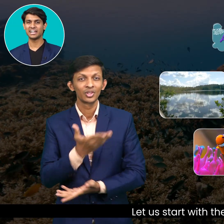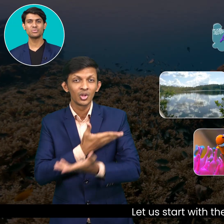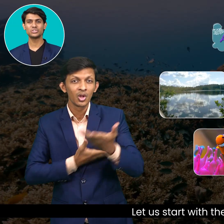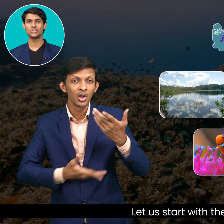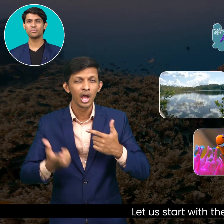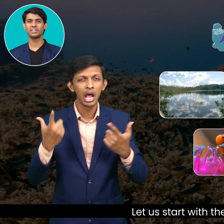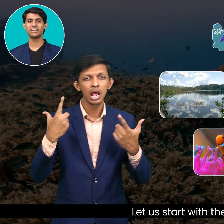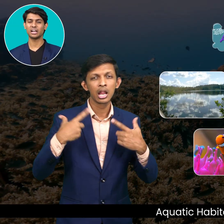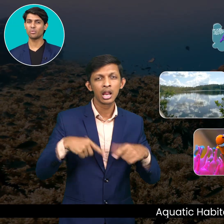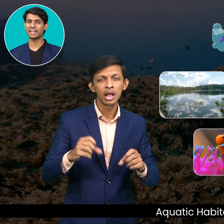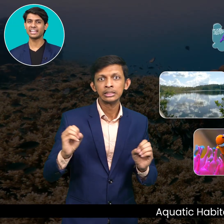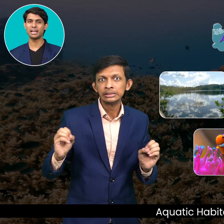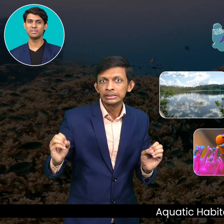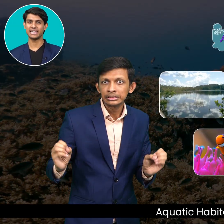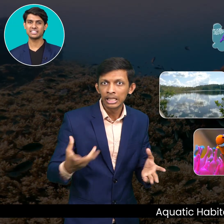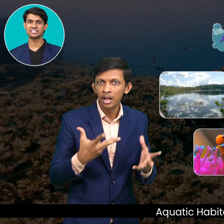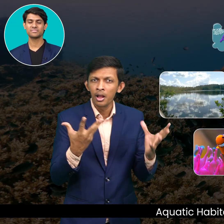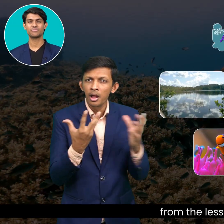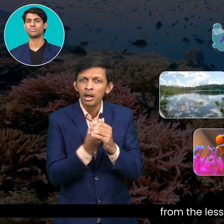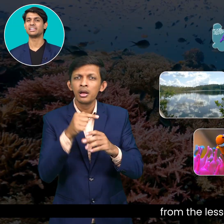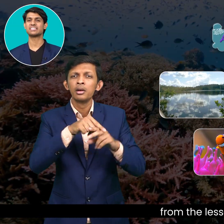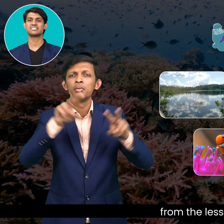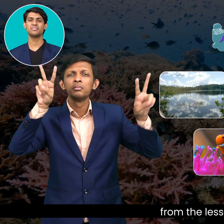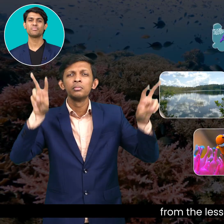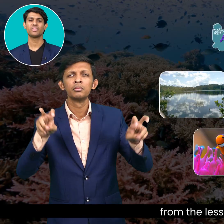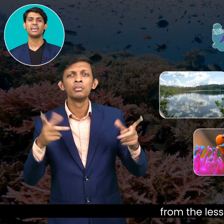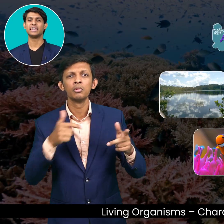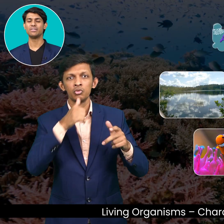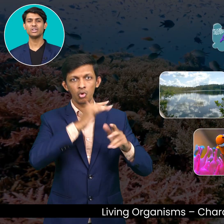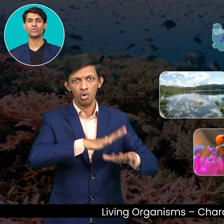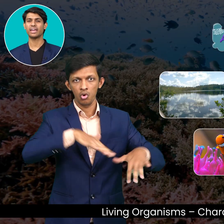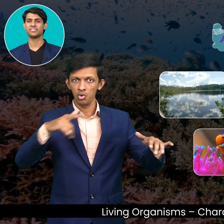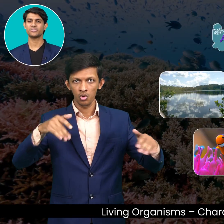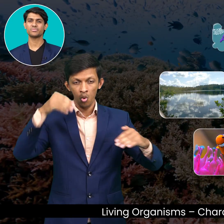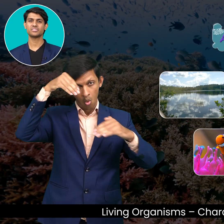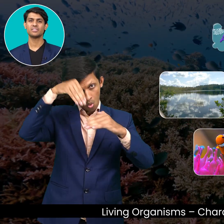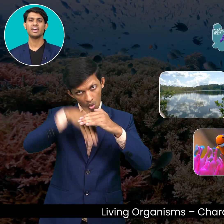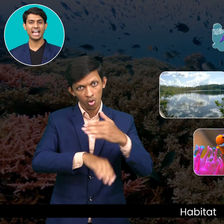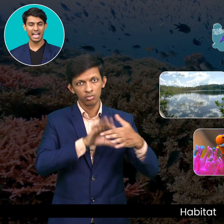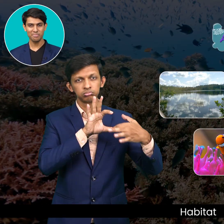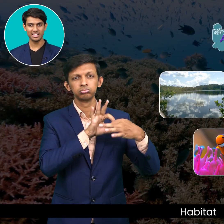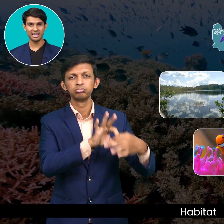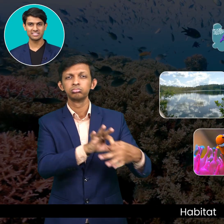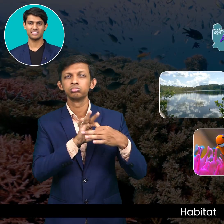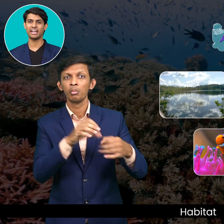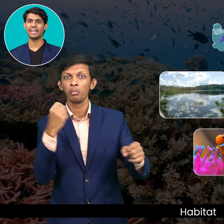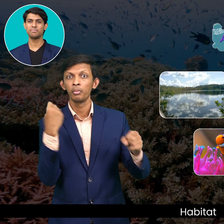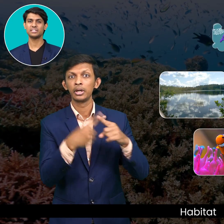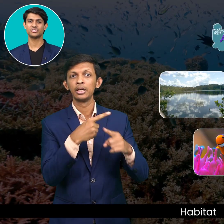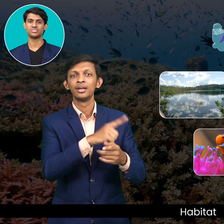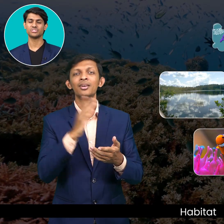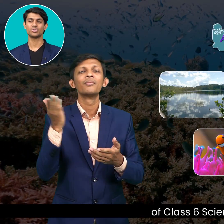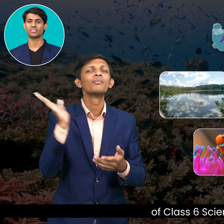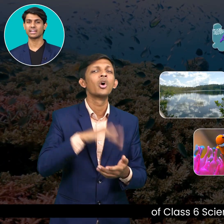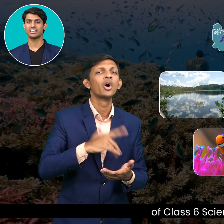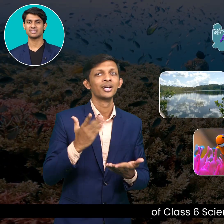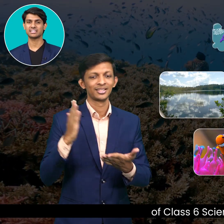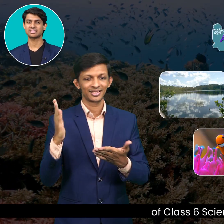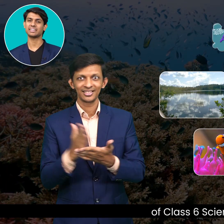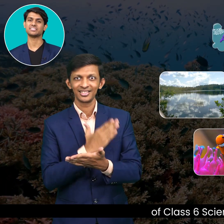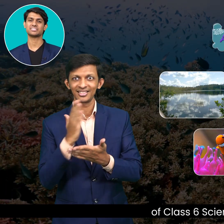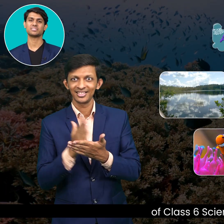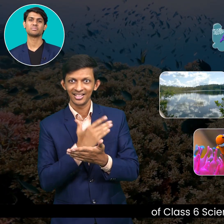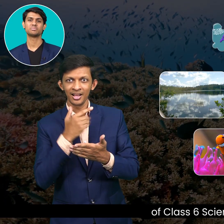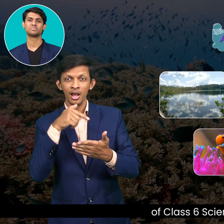Let us start with the topic aquatic habitats from the lesson Living Organisms, Habitats and Adaptations of Class